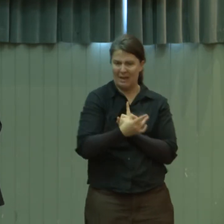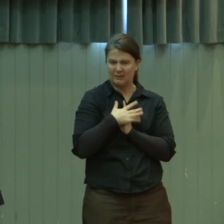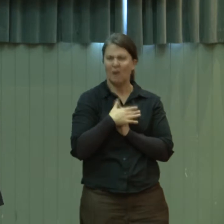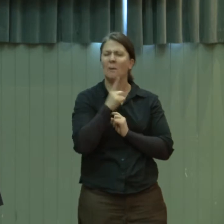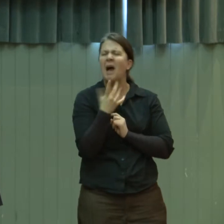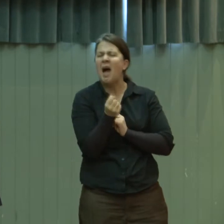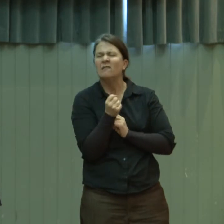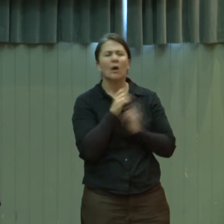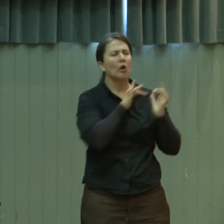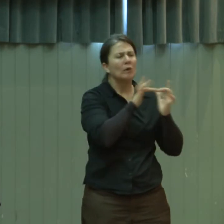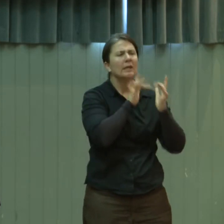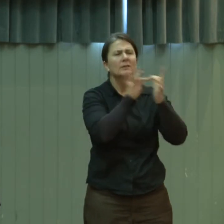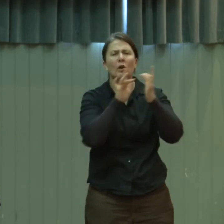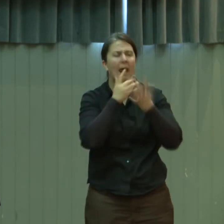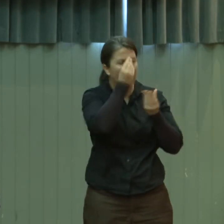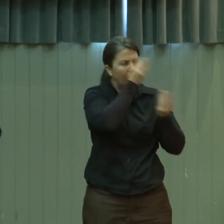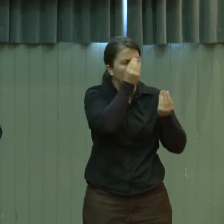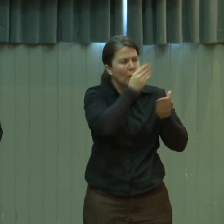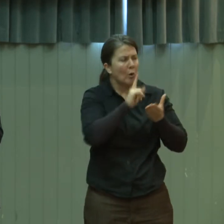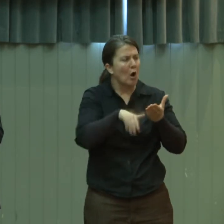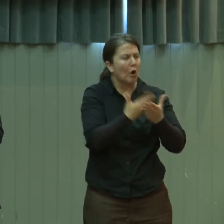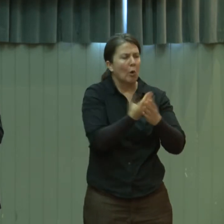with local CAMs and keep them informed.